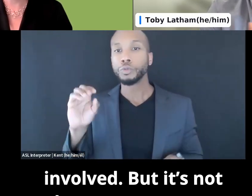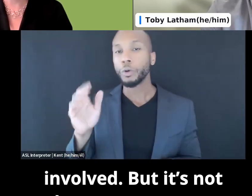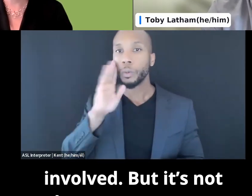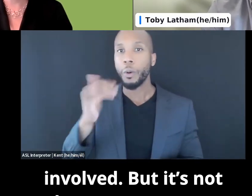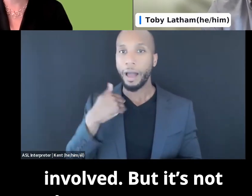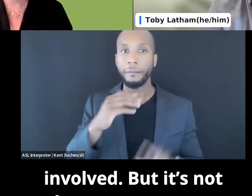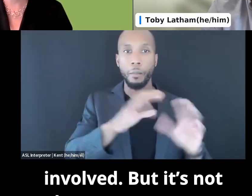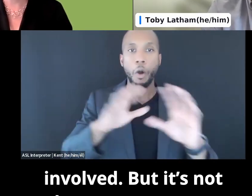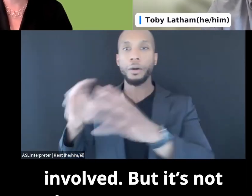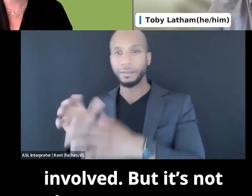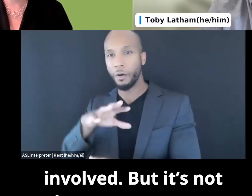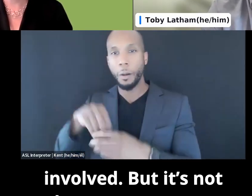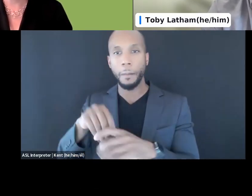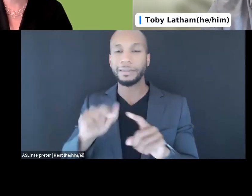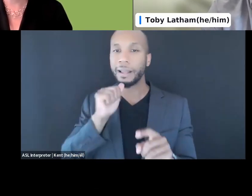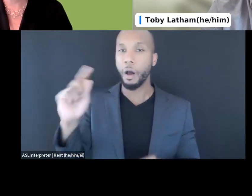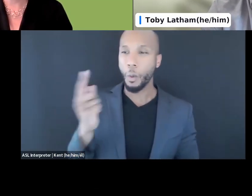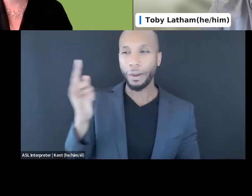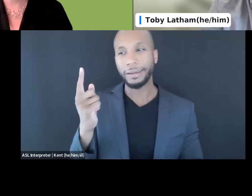parties involved, but it's not always